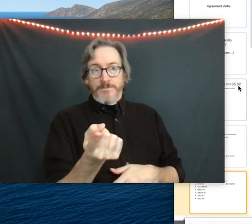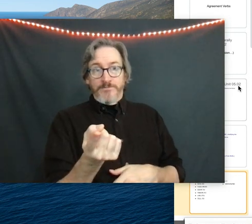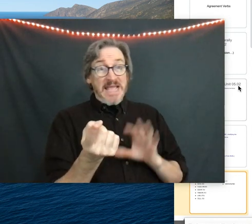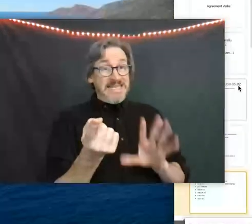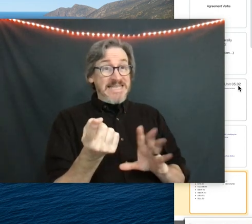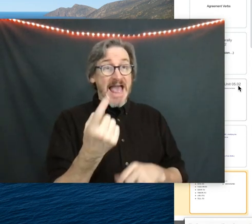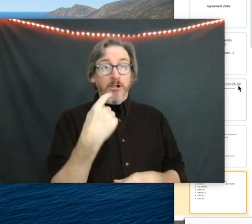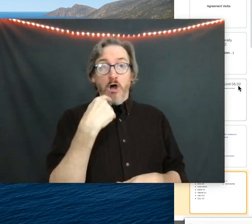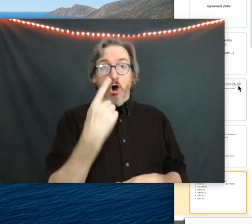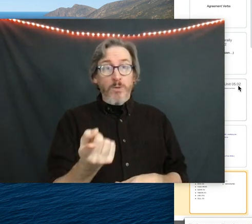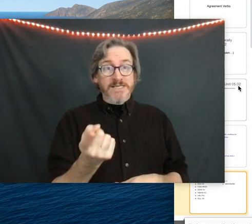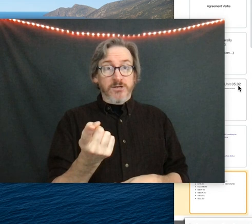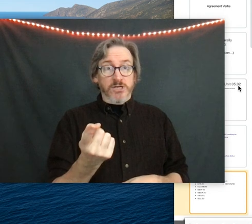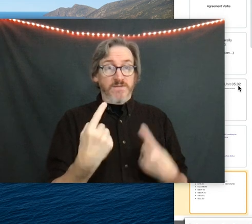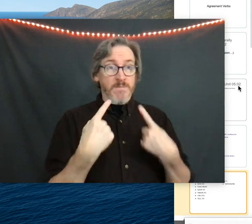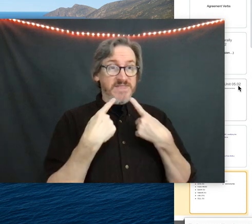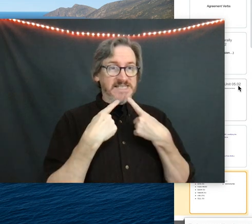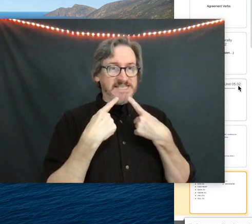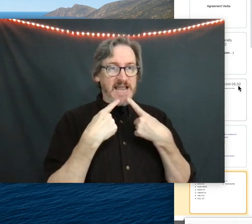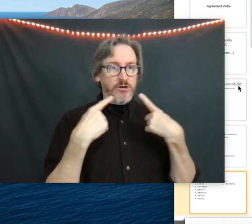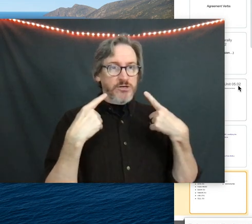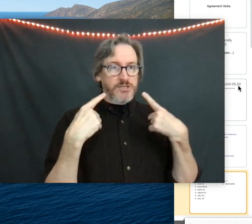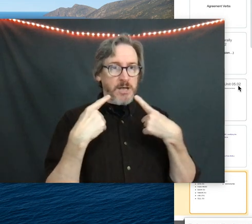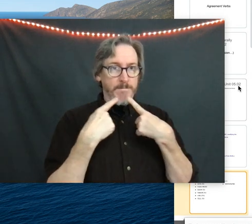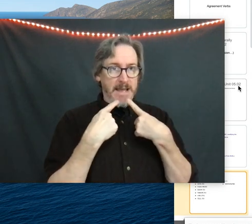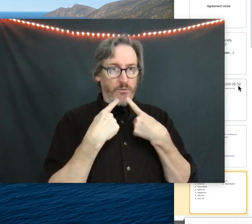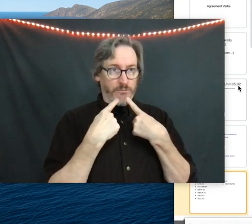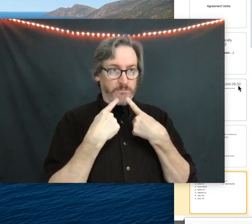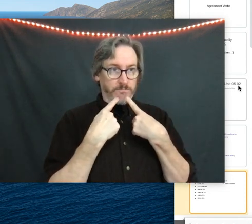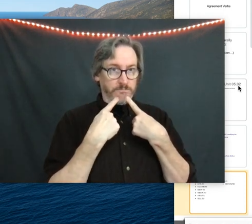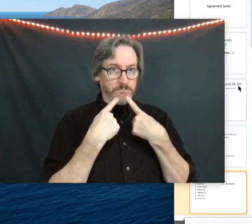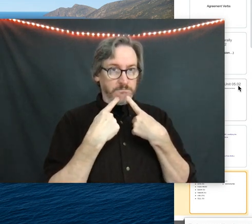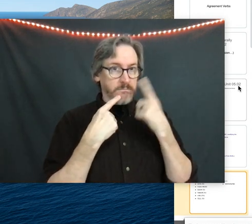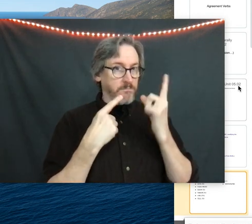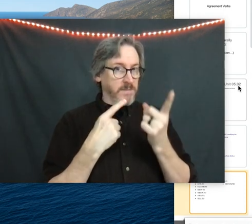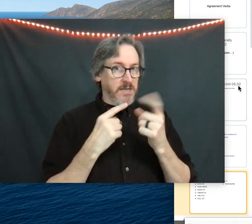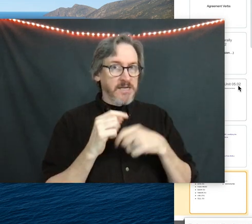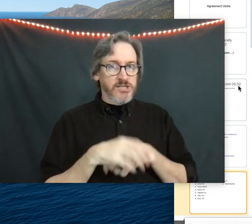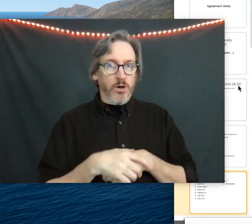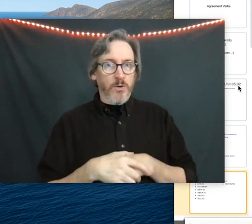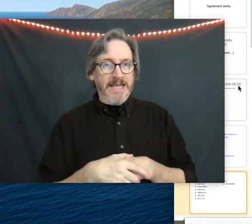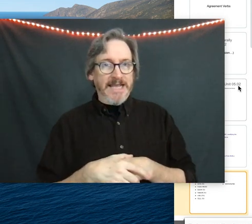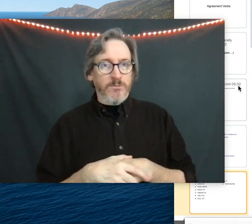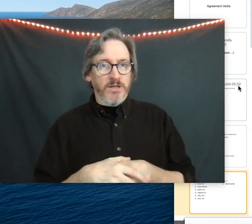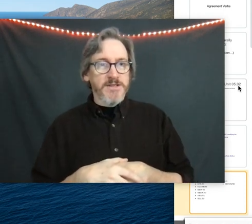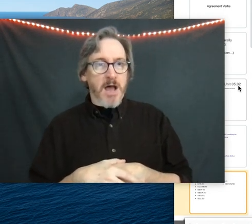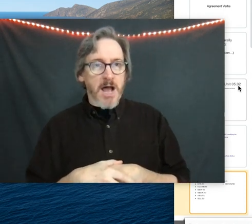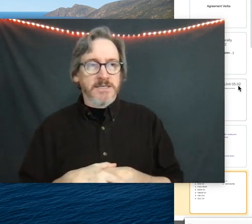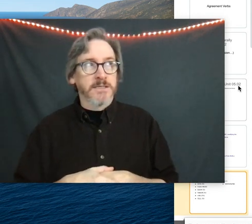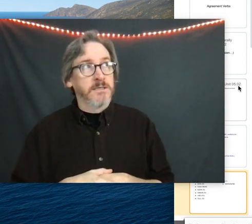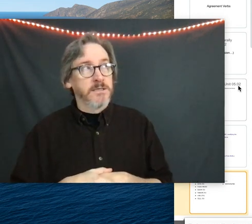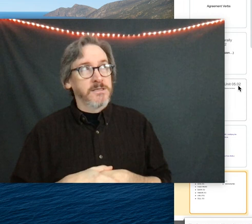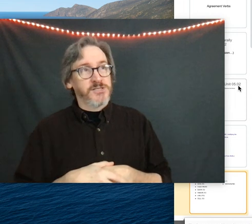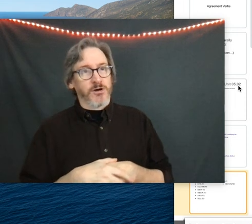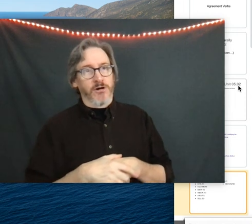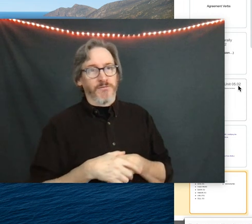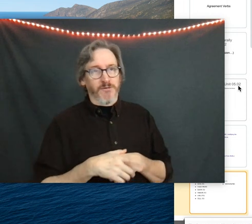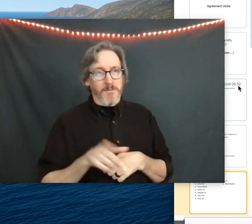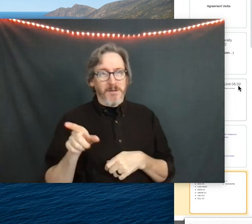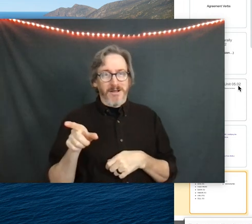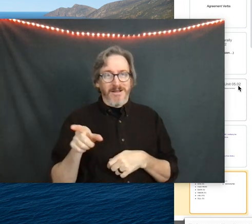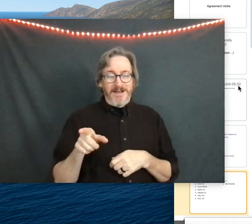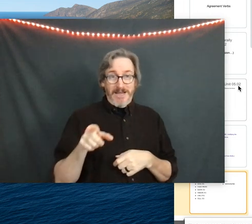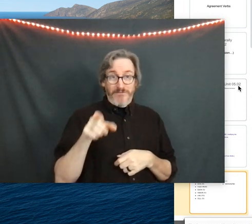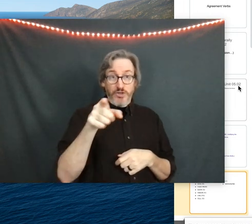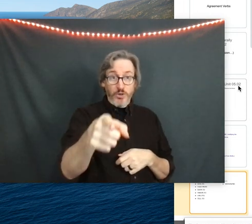Tell always starts from the signer's mouth. So it will not start